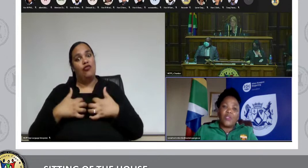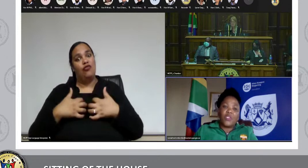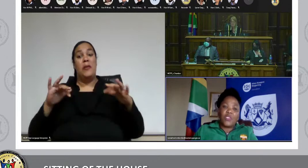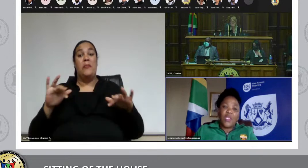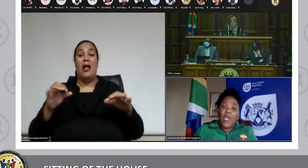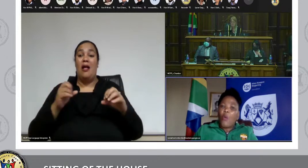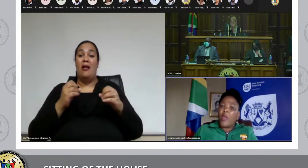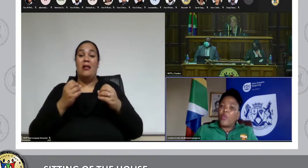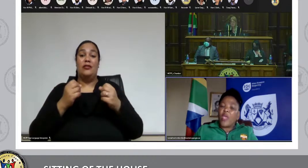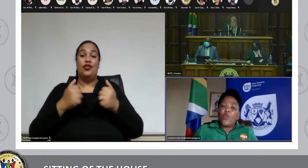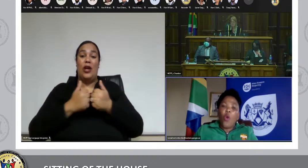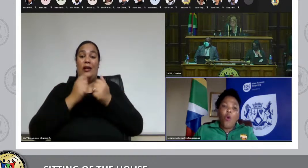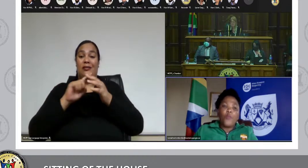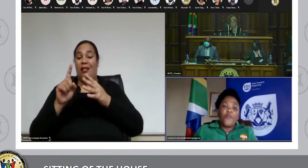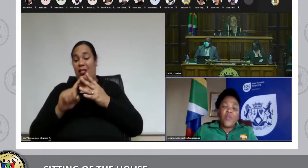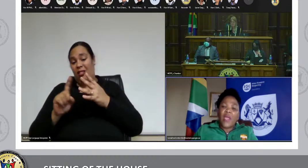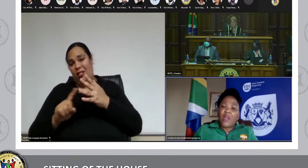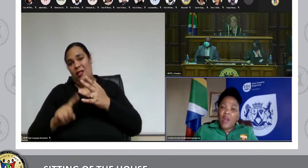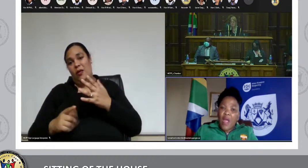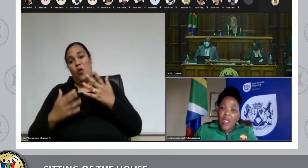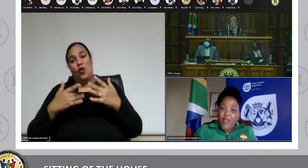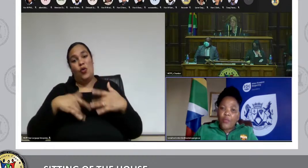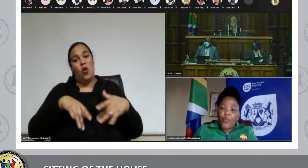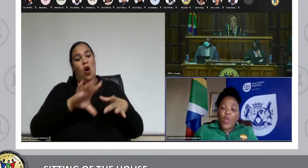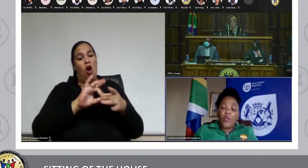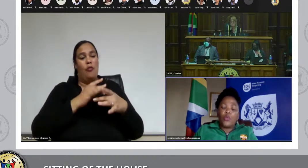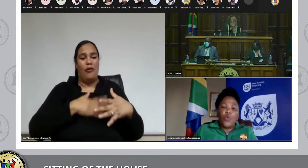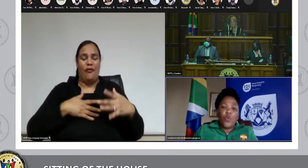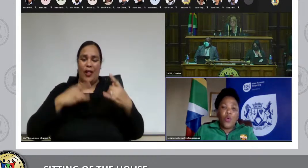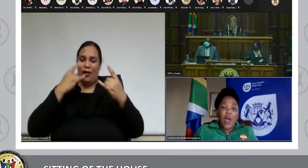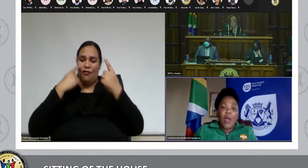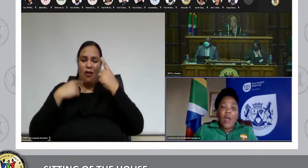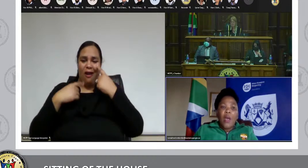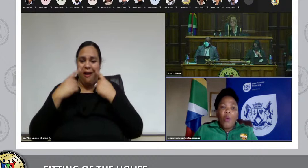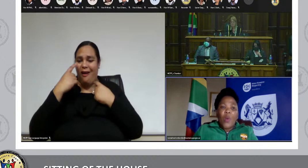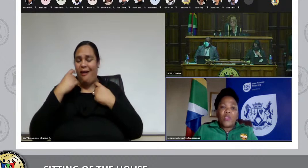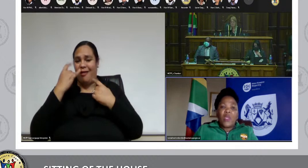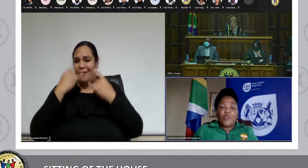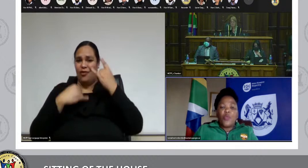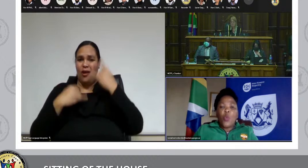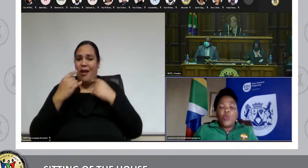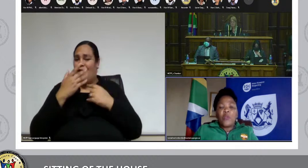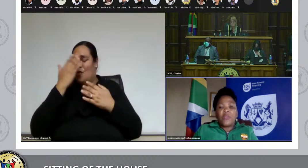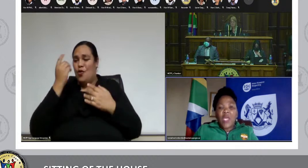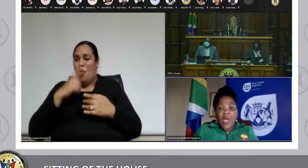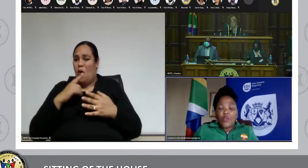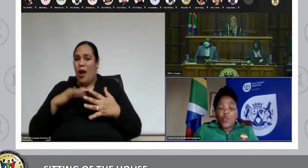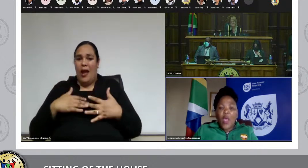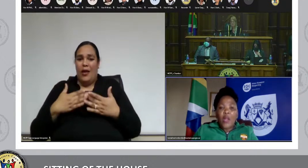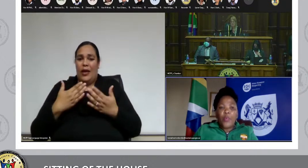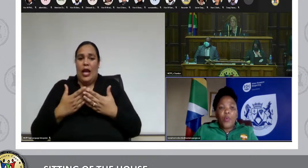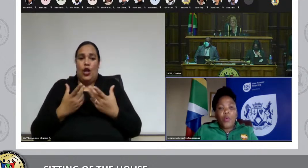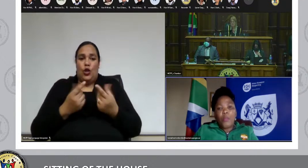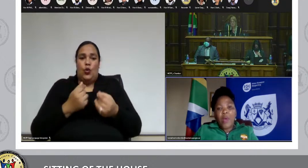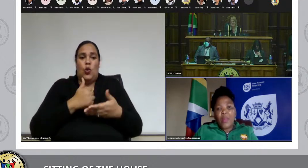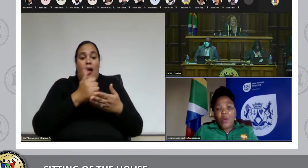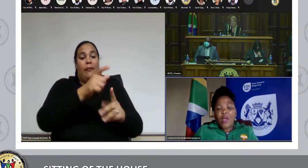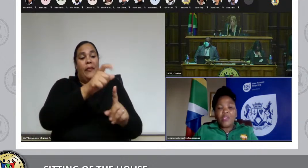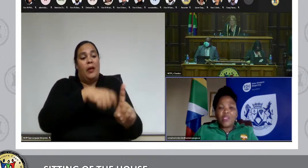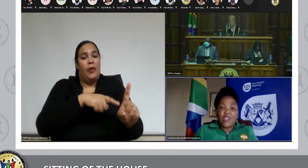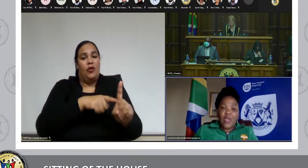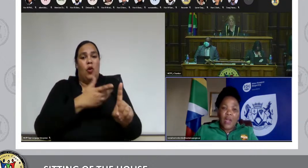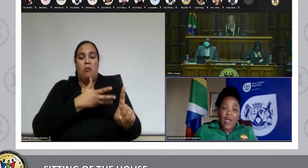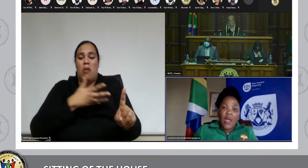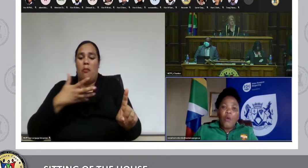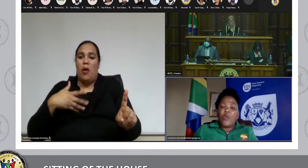other challenges, when you get home, you feel like crying where you don't know how, what else we could have done to help Mama